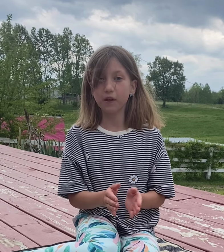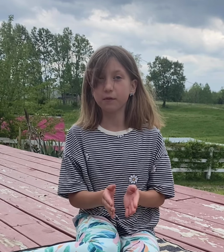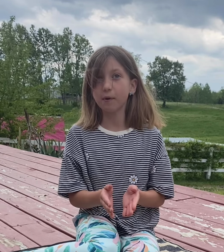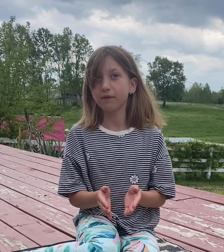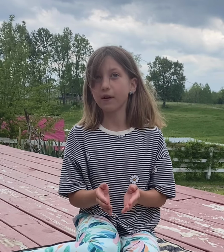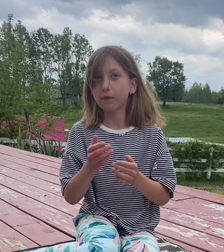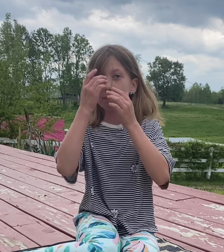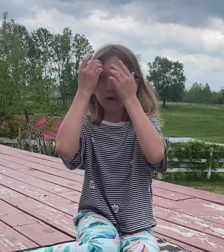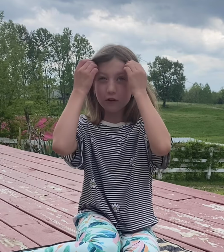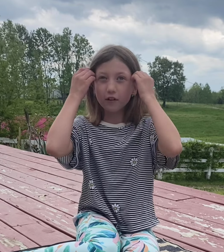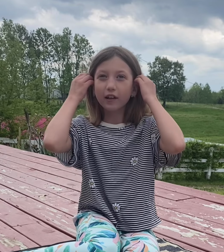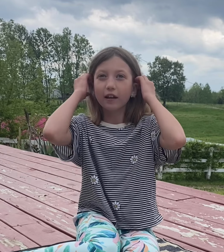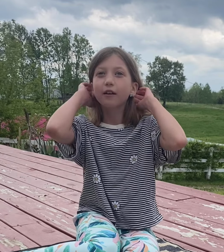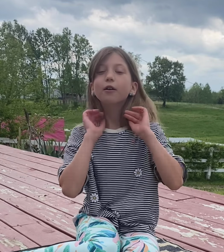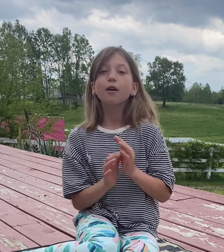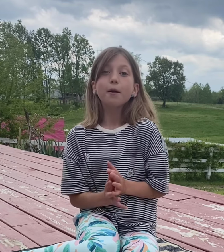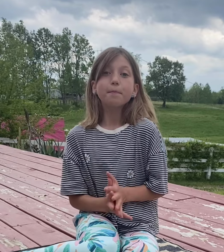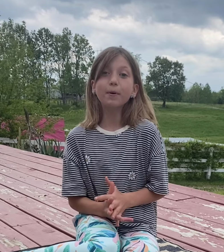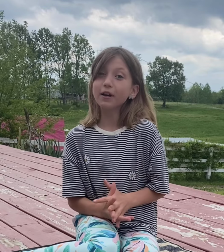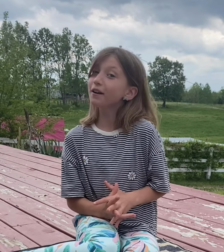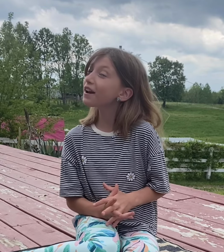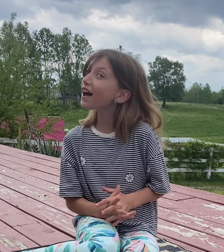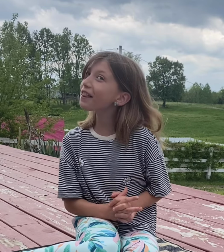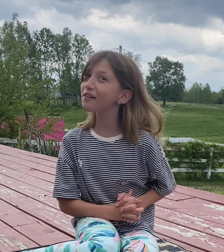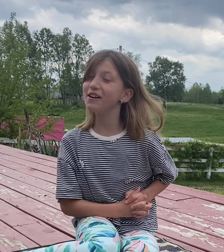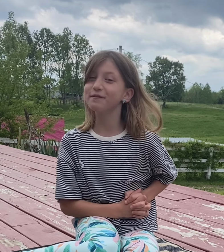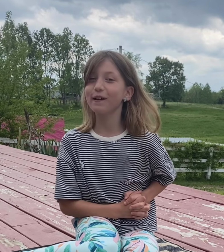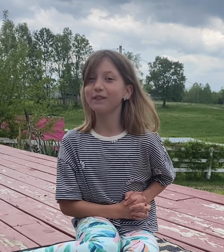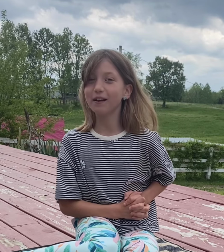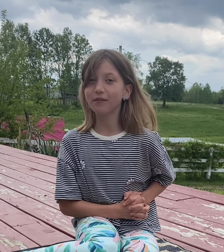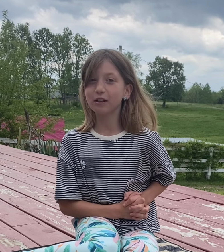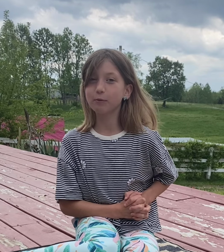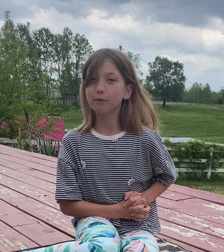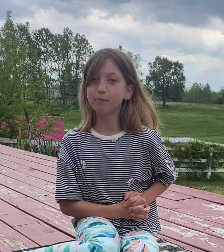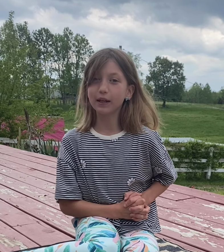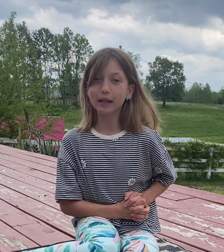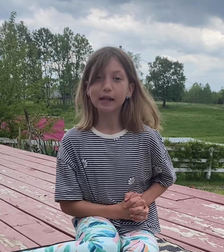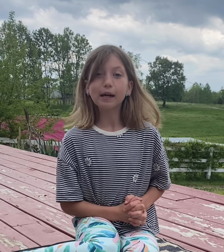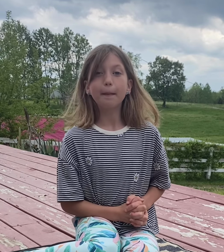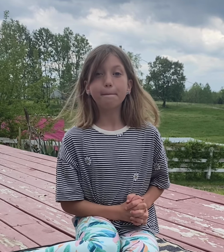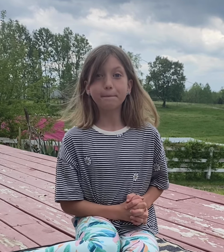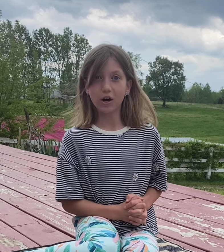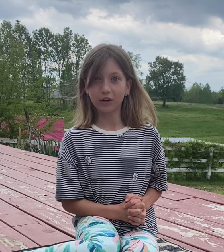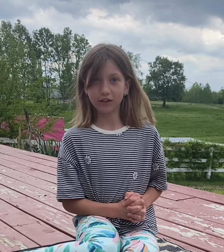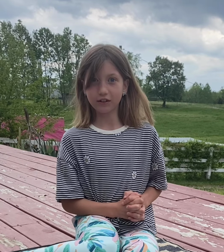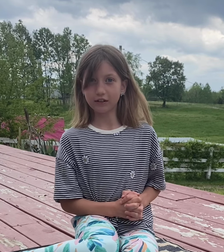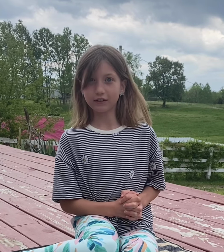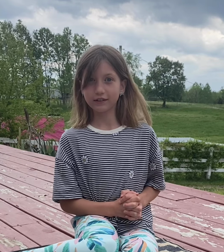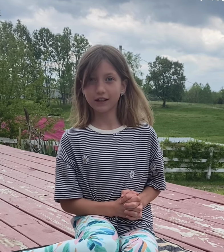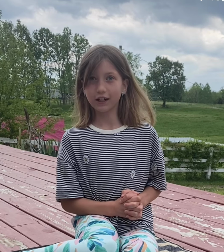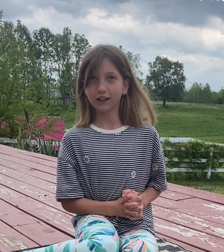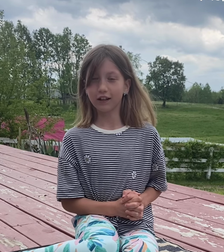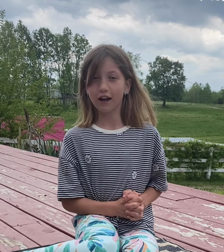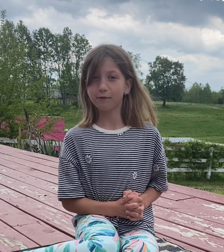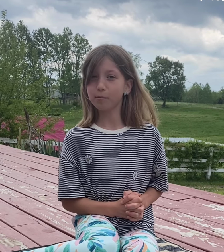That's my favorite personally. But another one of my favorites would be pasta. I love